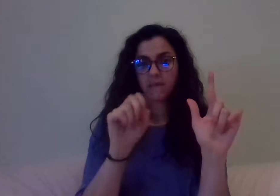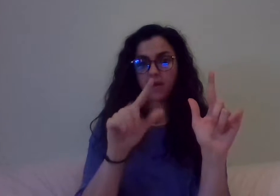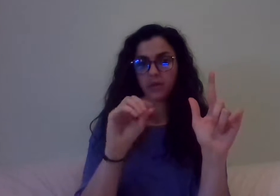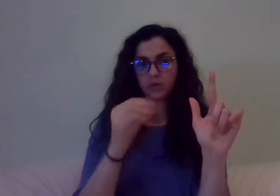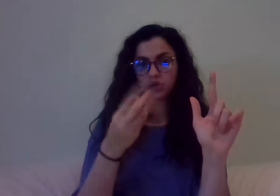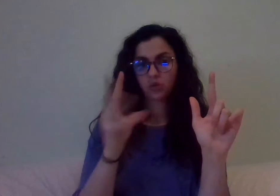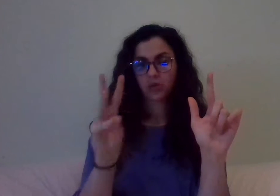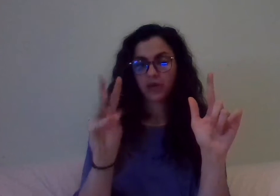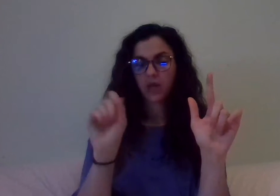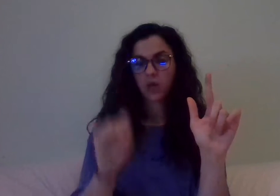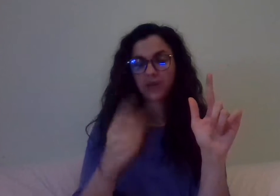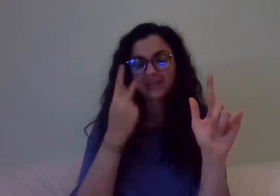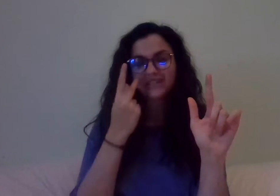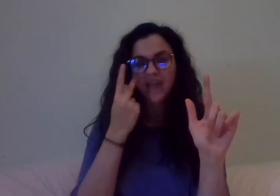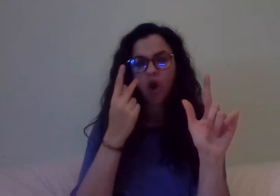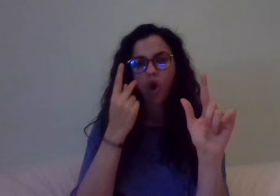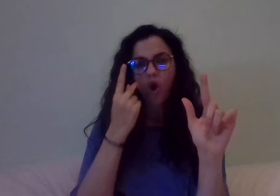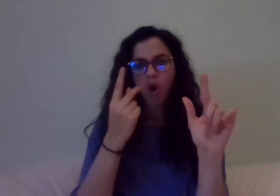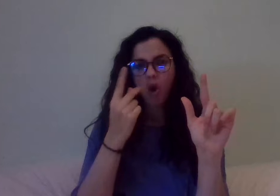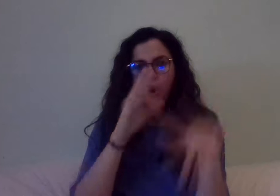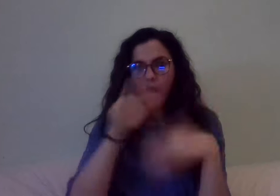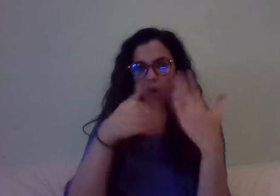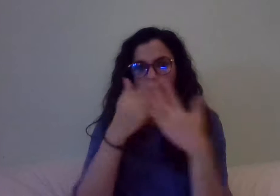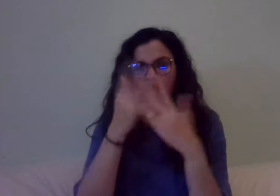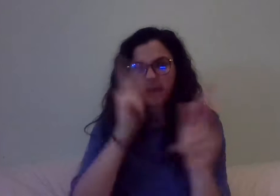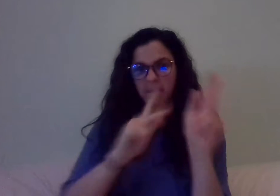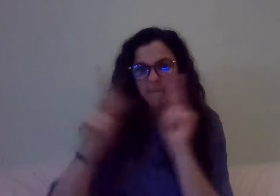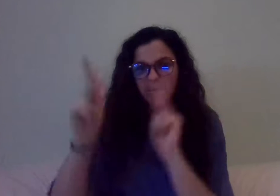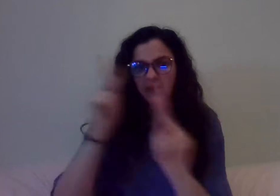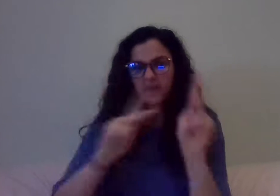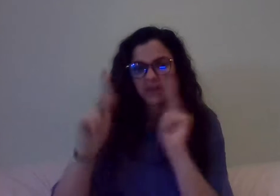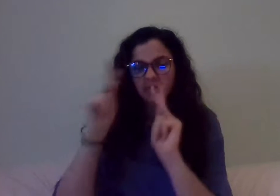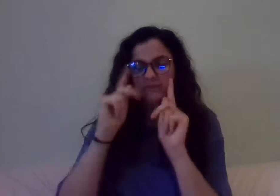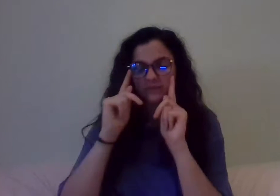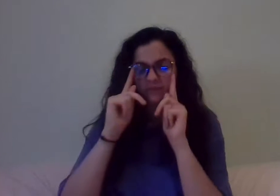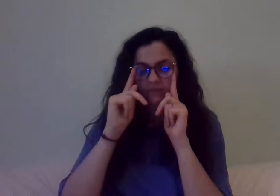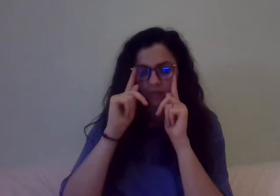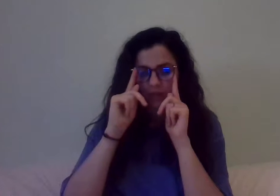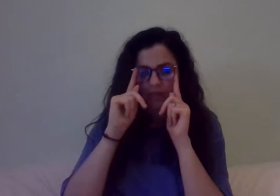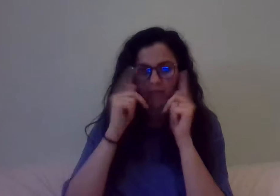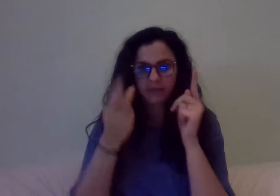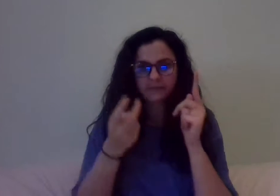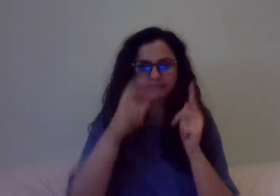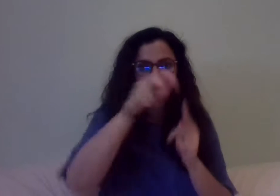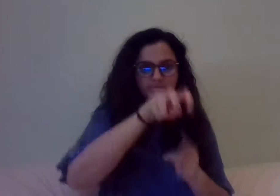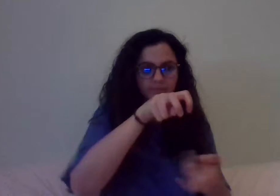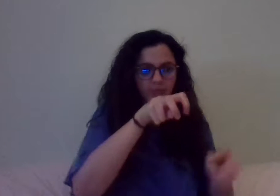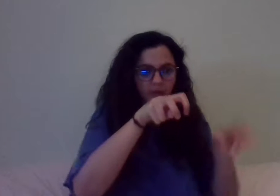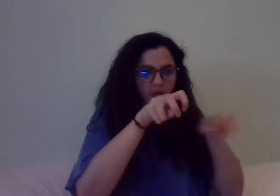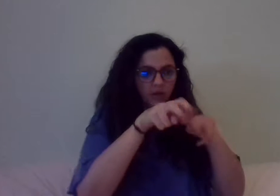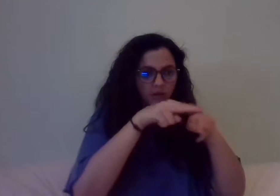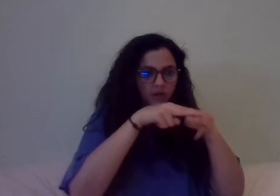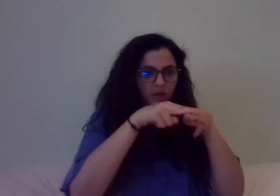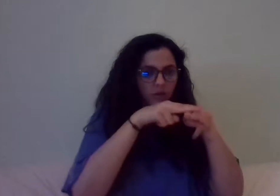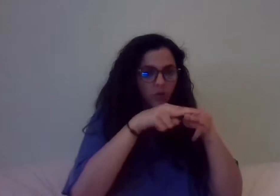see all the people here packed on the train. You can see on the left a woman in a